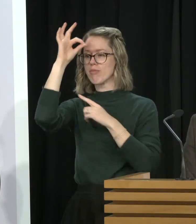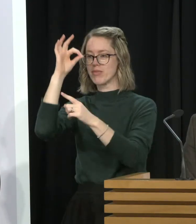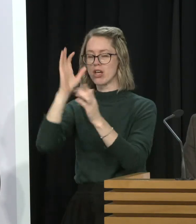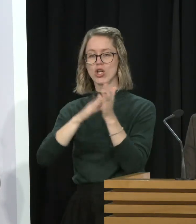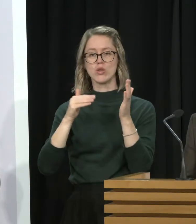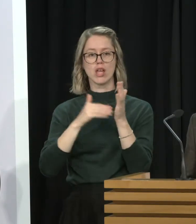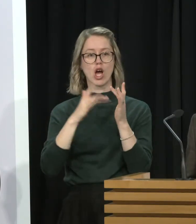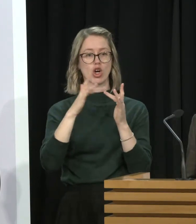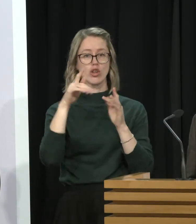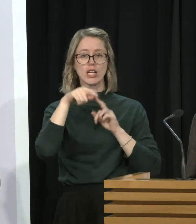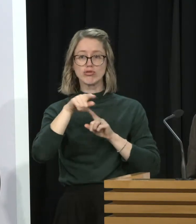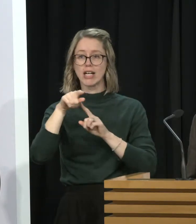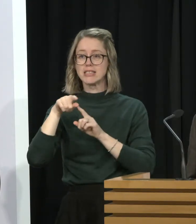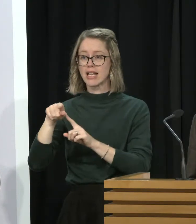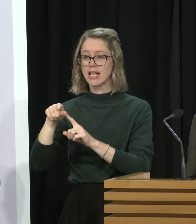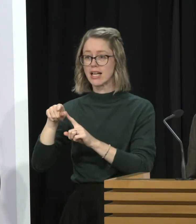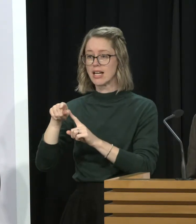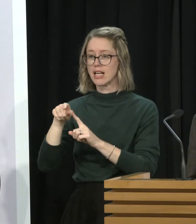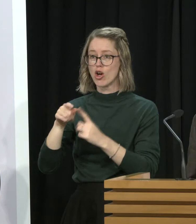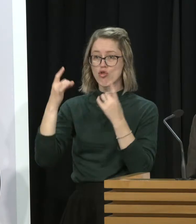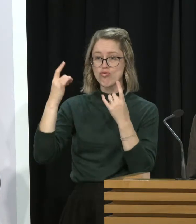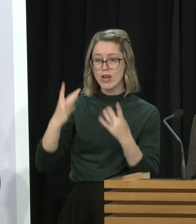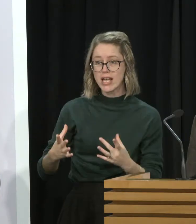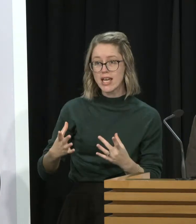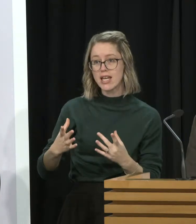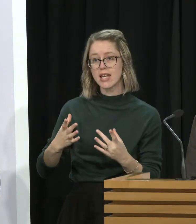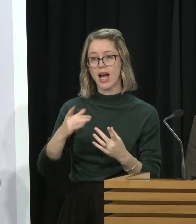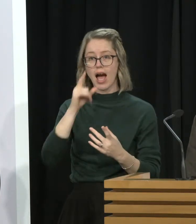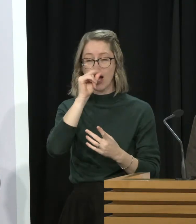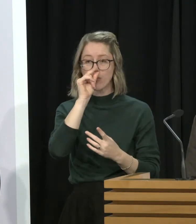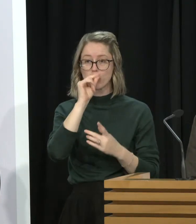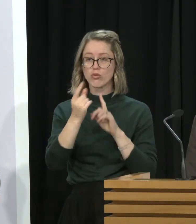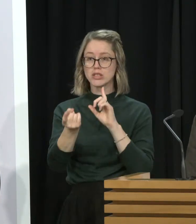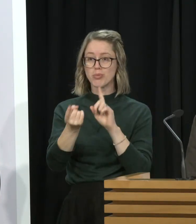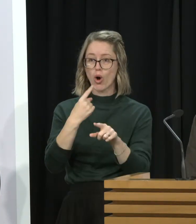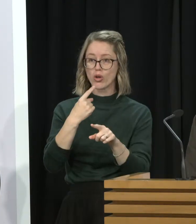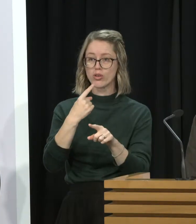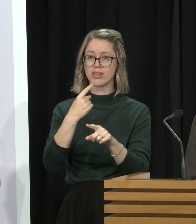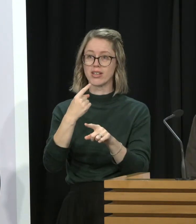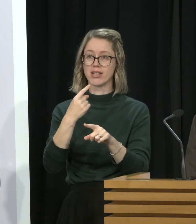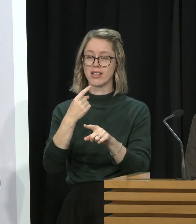machine, question for both of you, really geared up and ready to go to